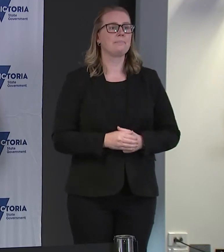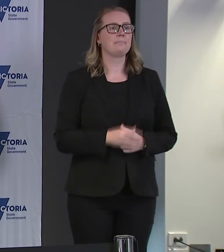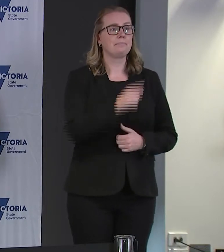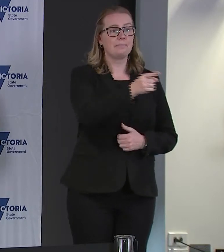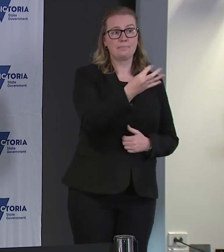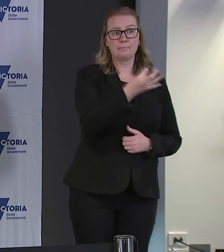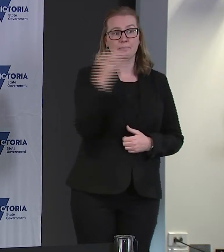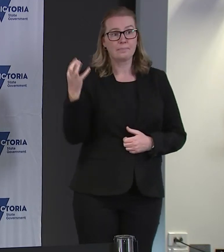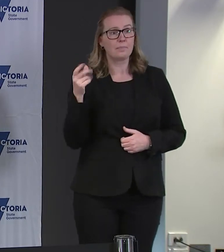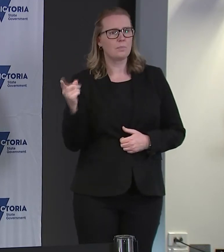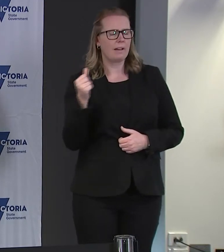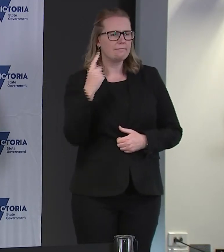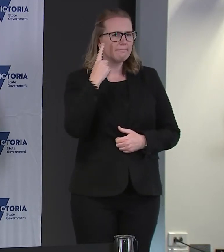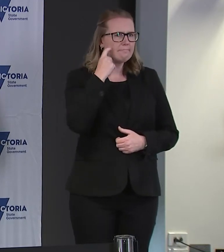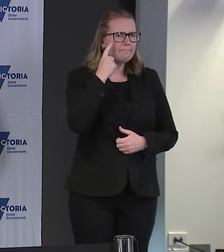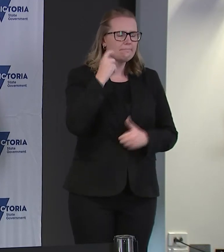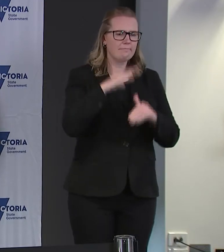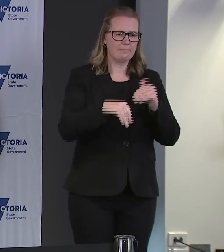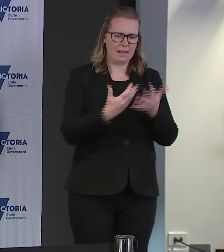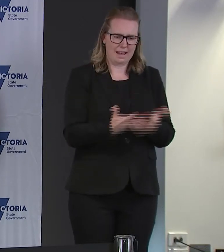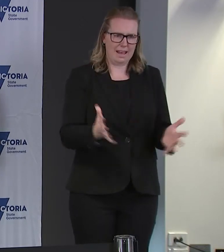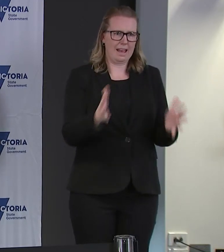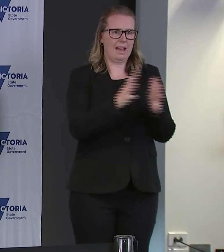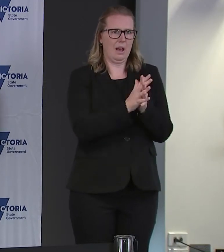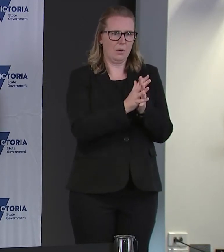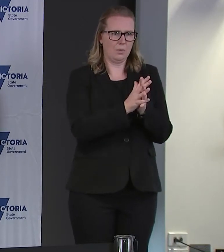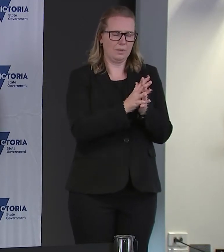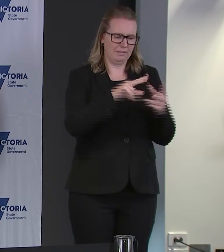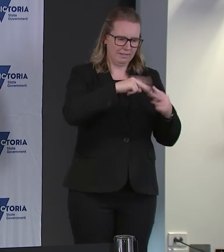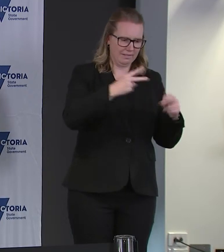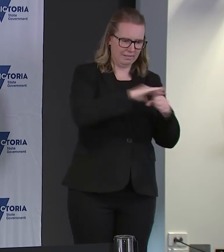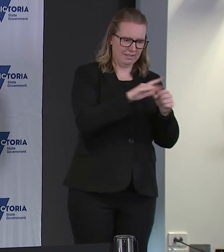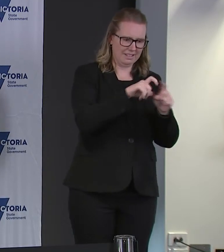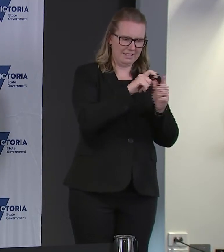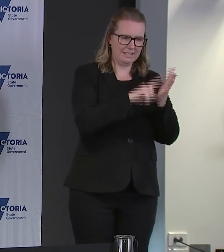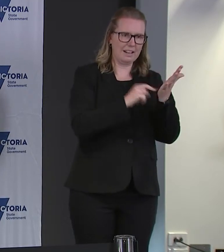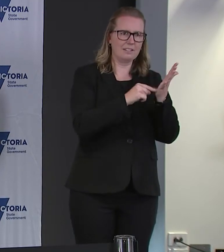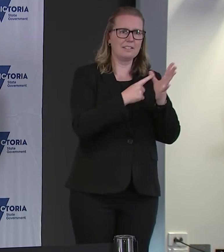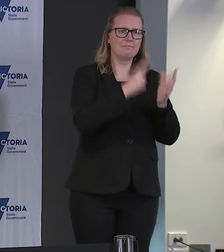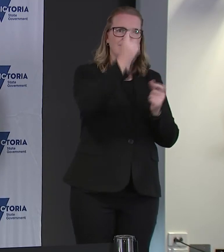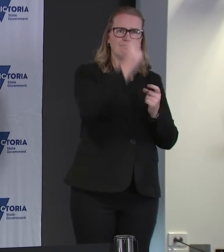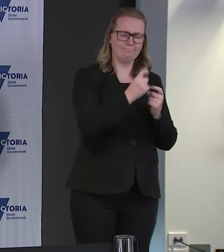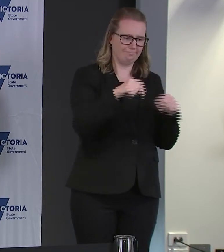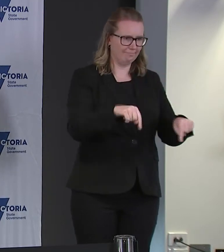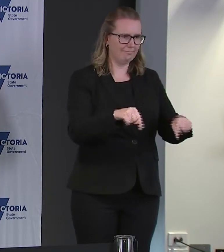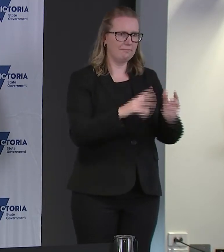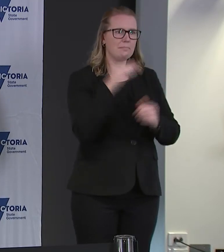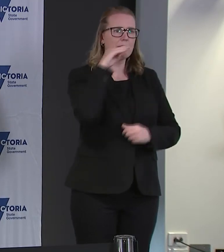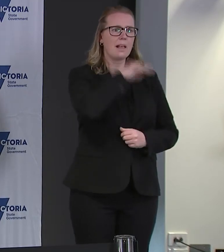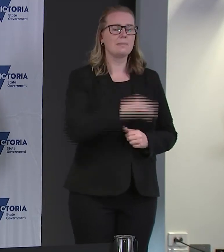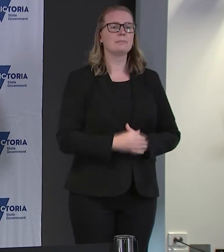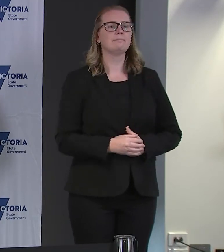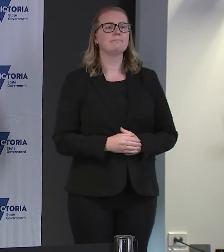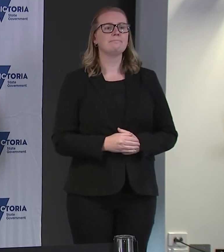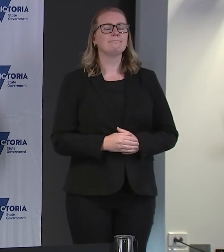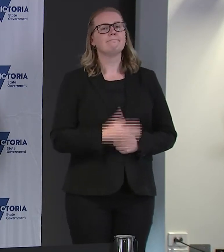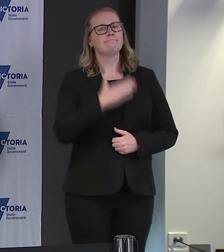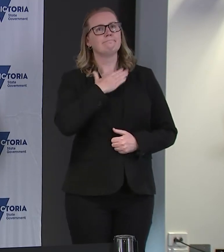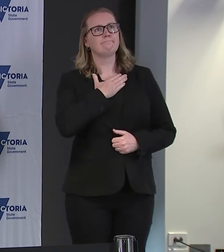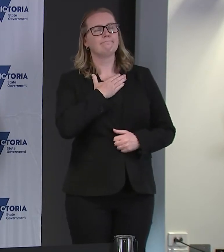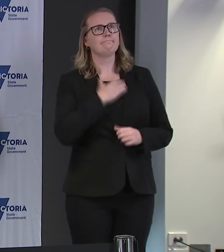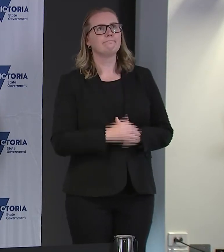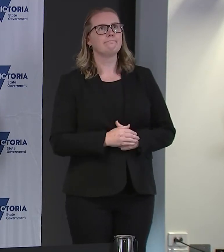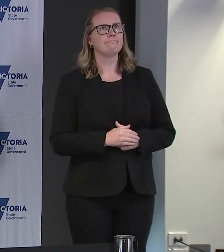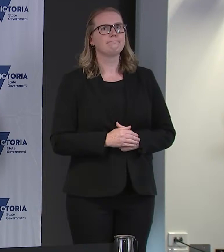a suspicion about how the Delta variant might have made its way to Melbourne? My strong hypothesis is that